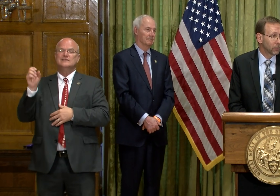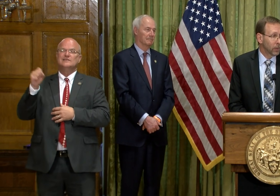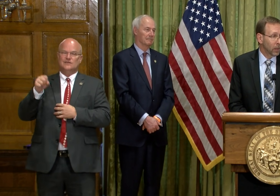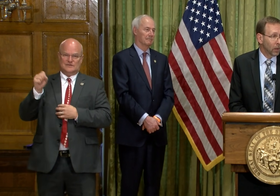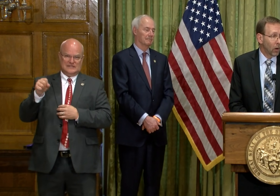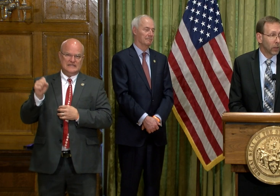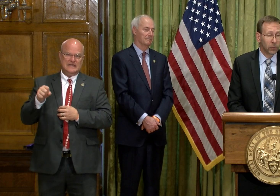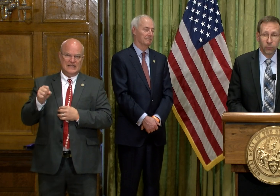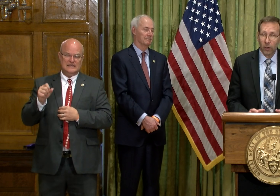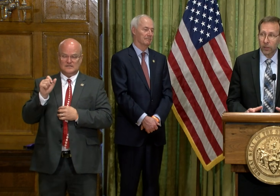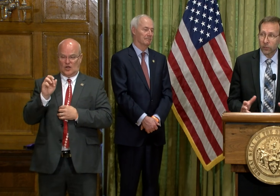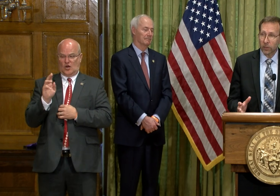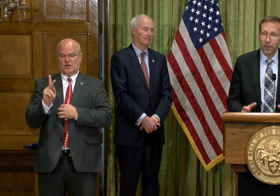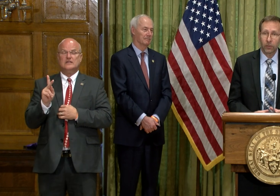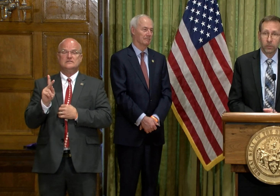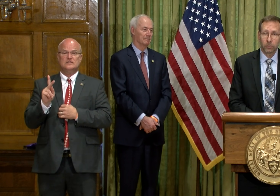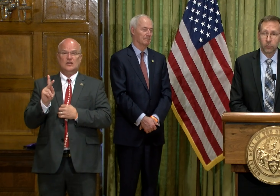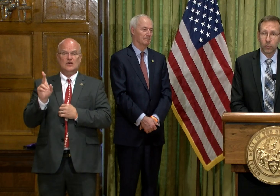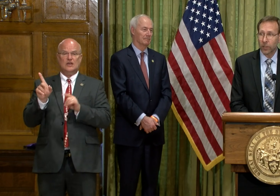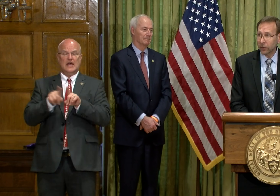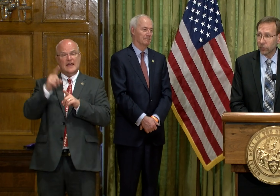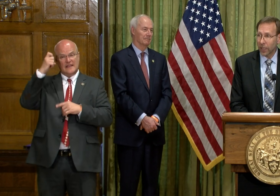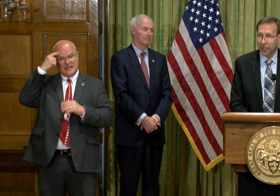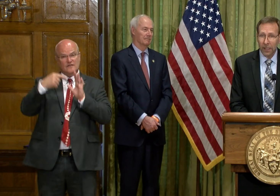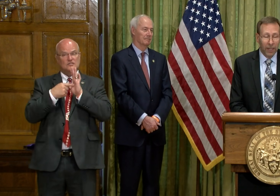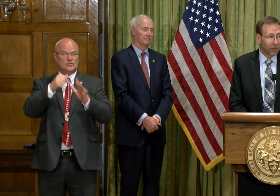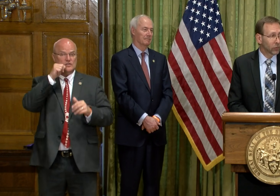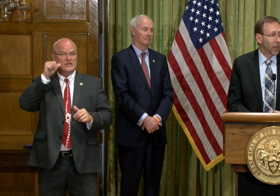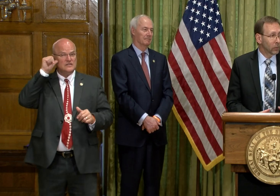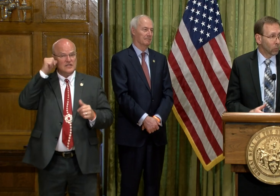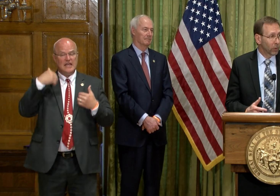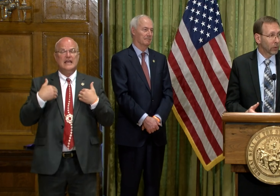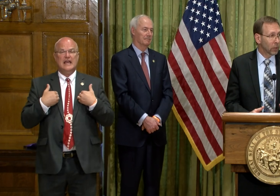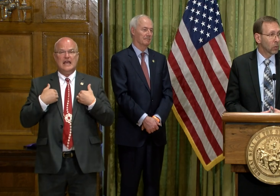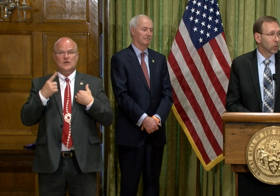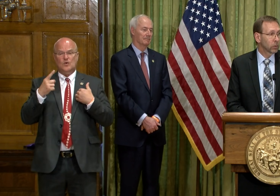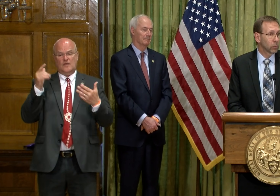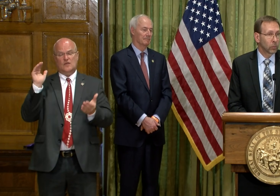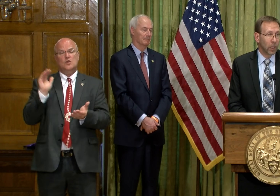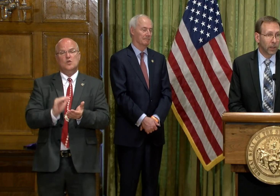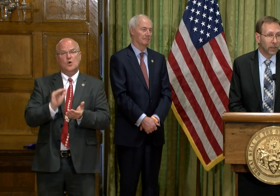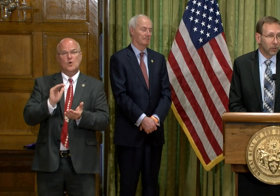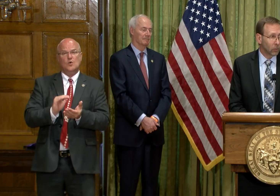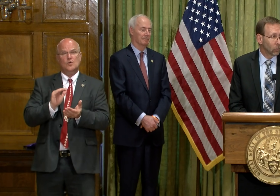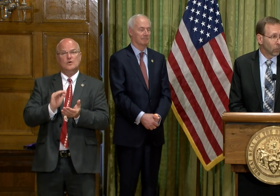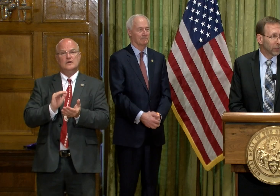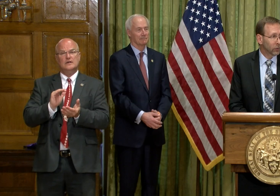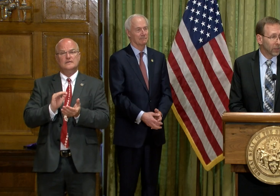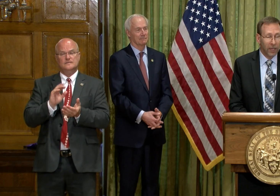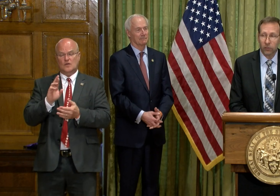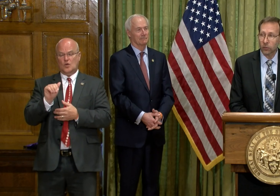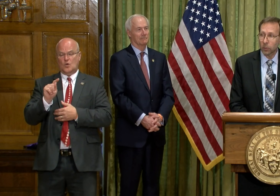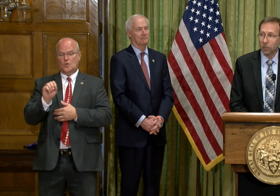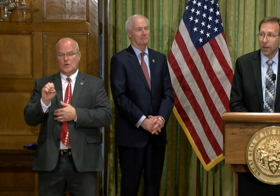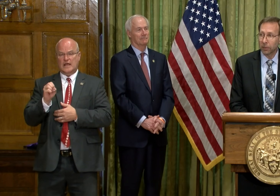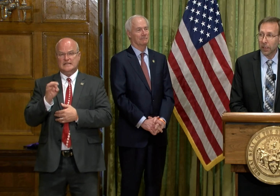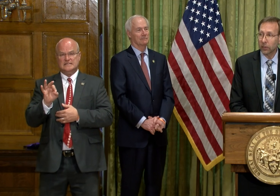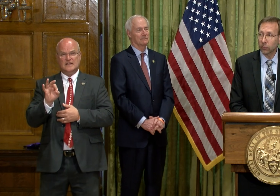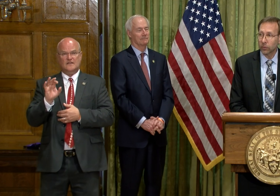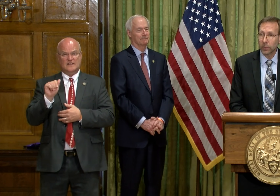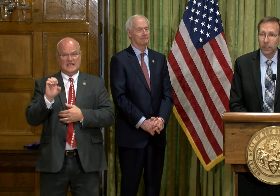yes, Arkansas, as the governor showed yesterday, has got one of the lower rates of cases